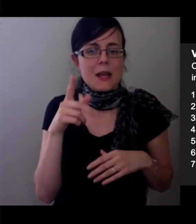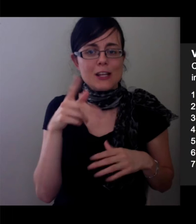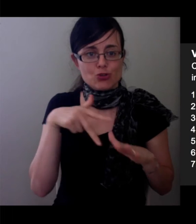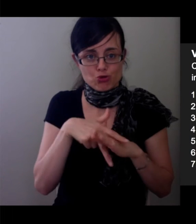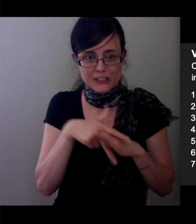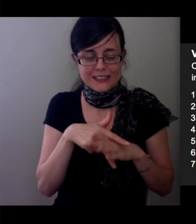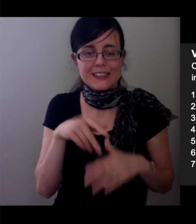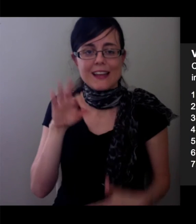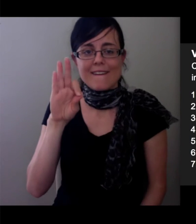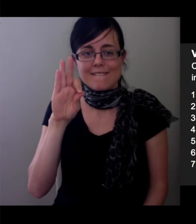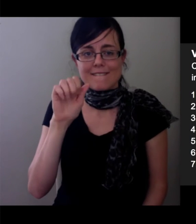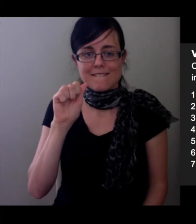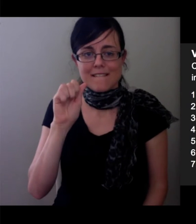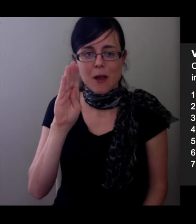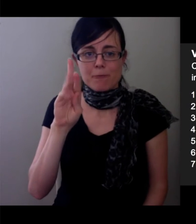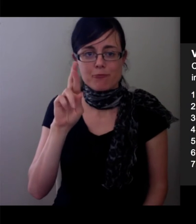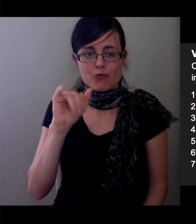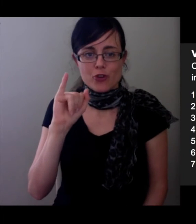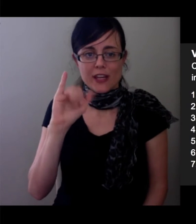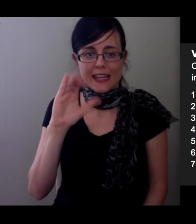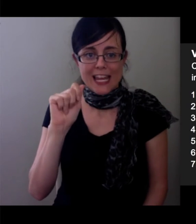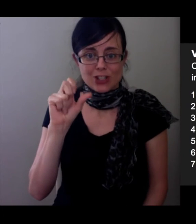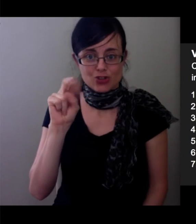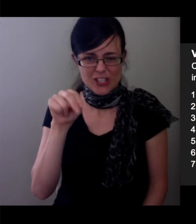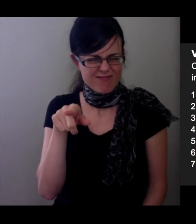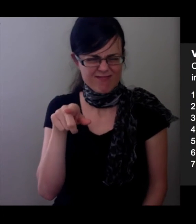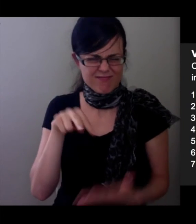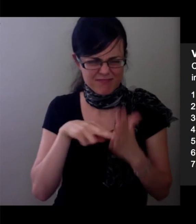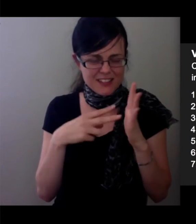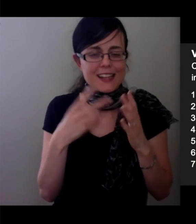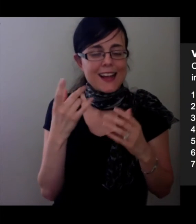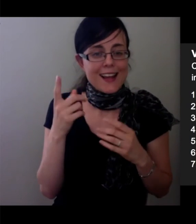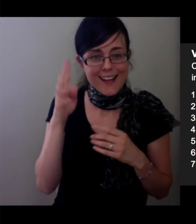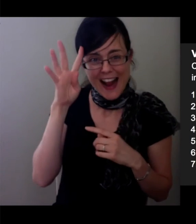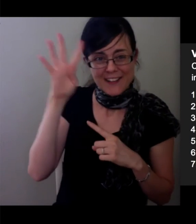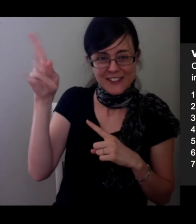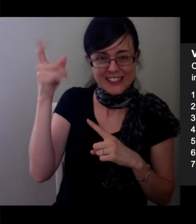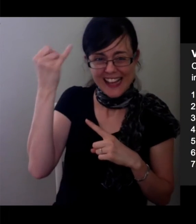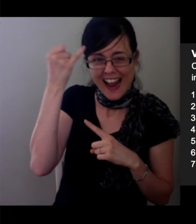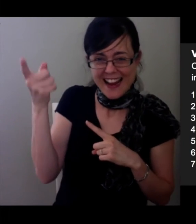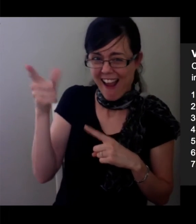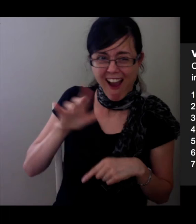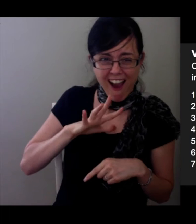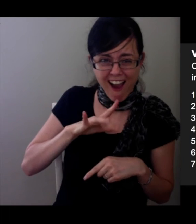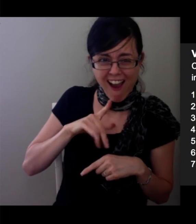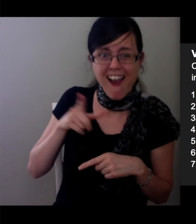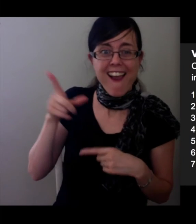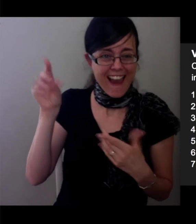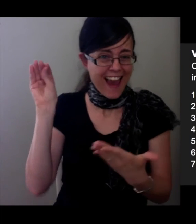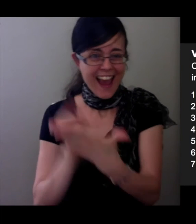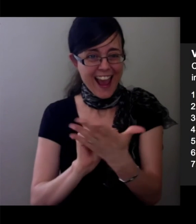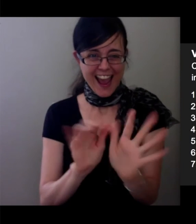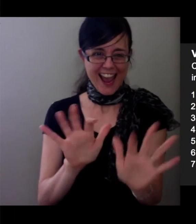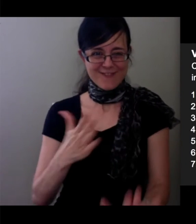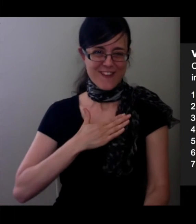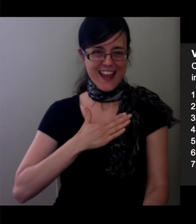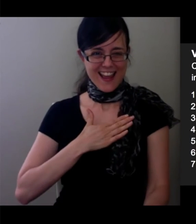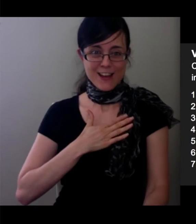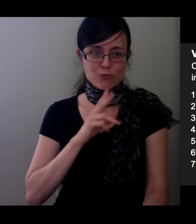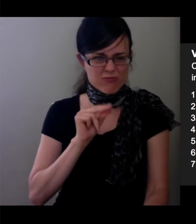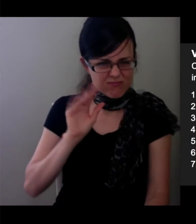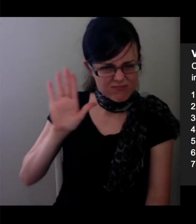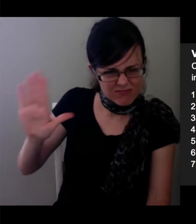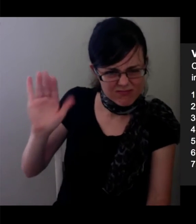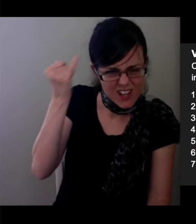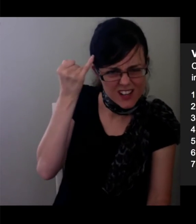Violations can be 3 things. It can be others, but I'm focusing on 3. Cheating, fabrication. Fabrication is taking someone else's good